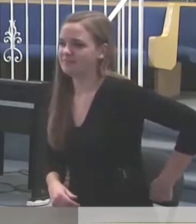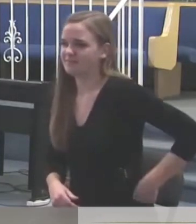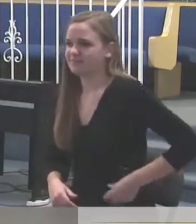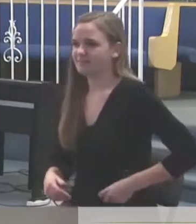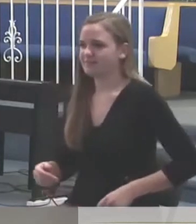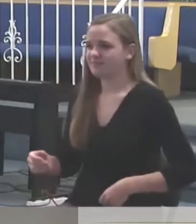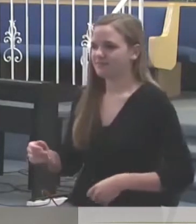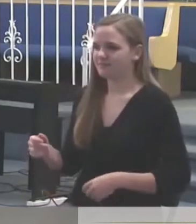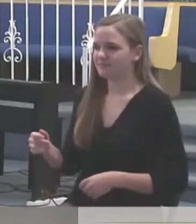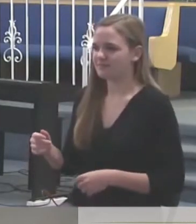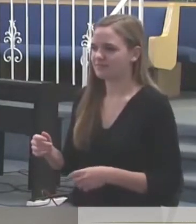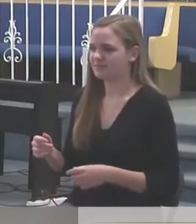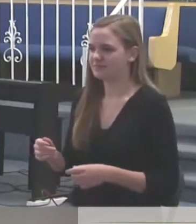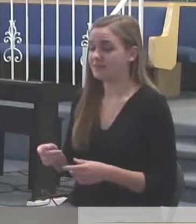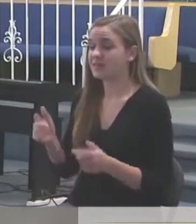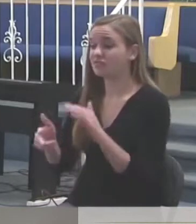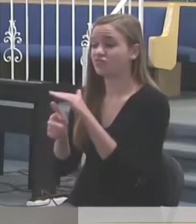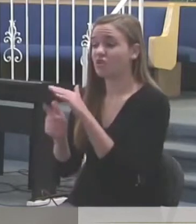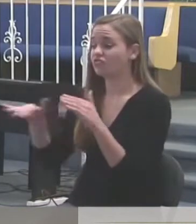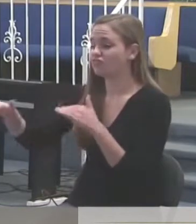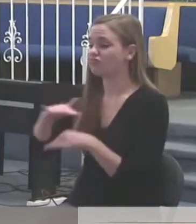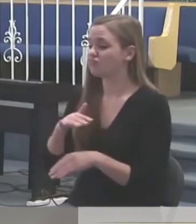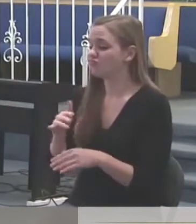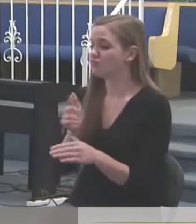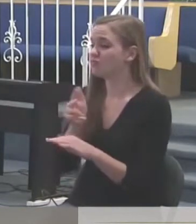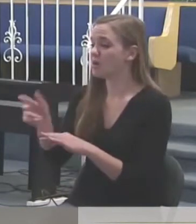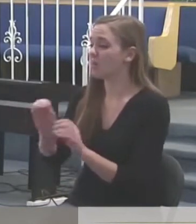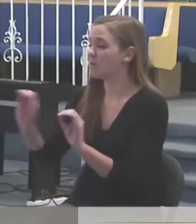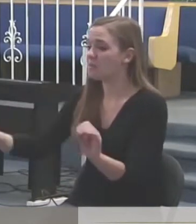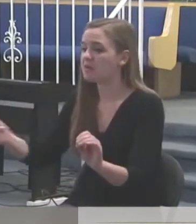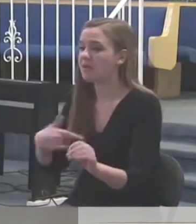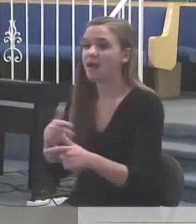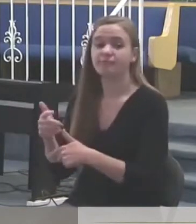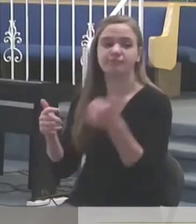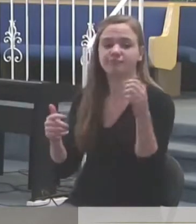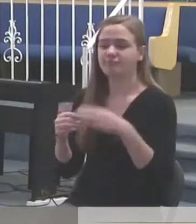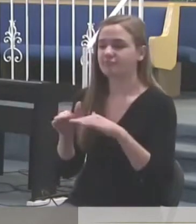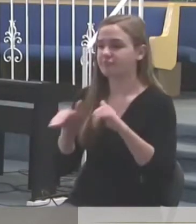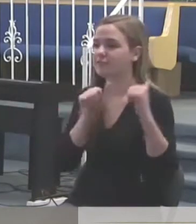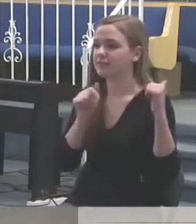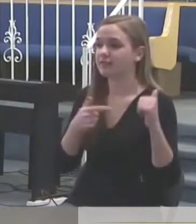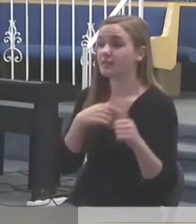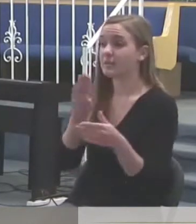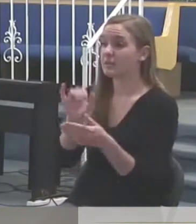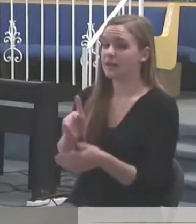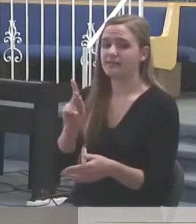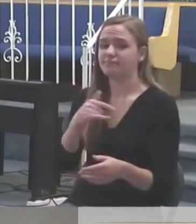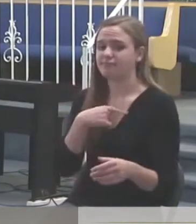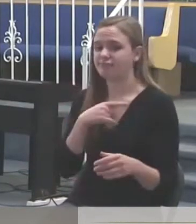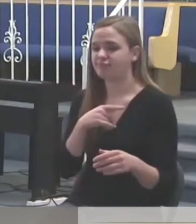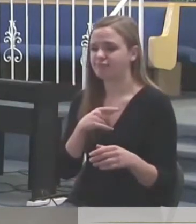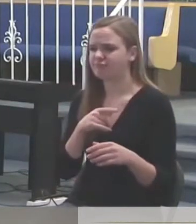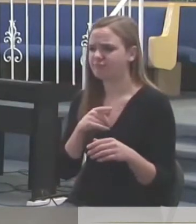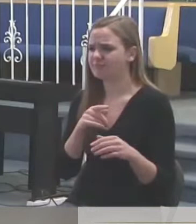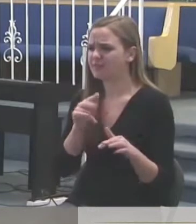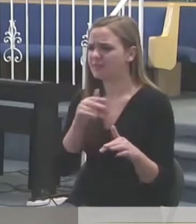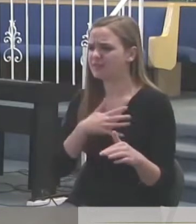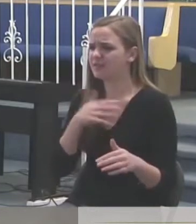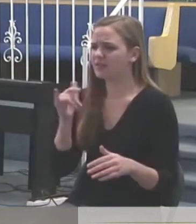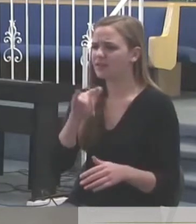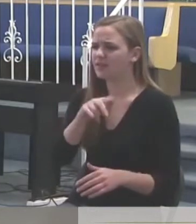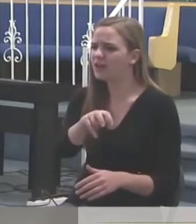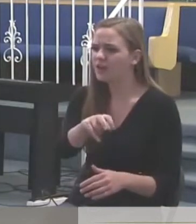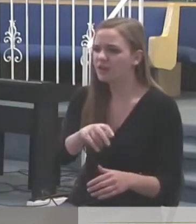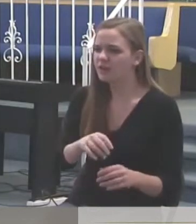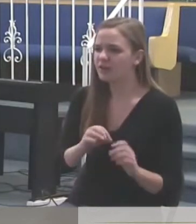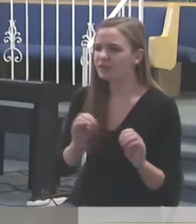Pull up in the parking lot. There ain't no place to park. I'm leaving. If they was giving money away at the bank, you'd park over here and walk to the bank. But let there be